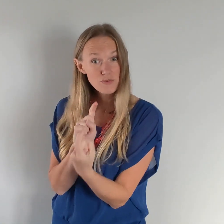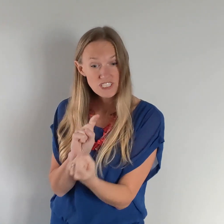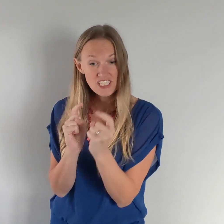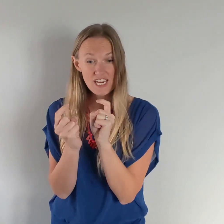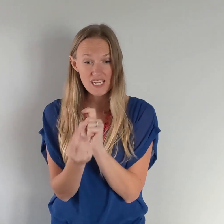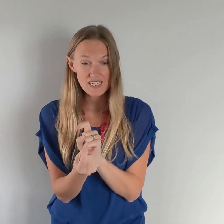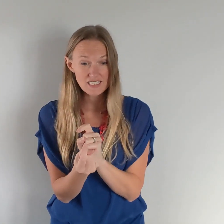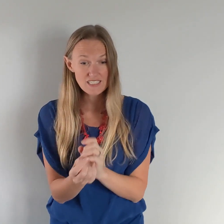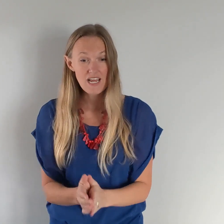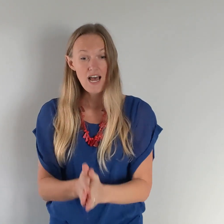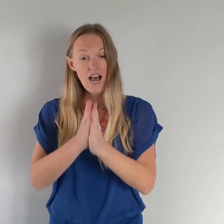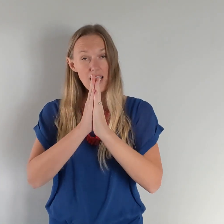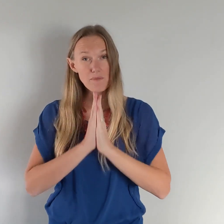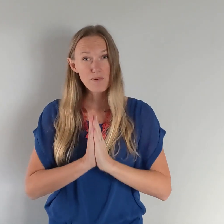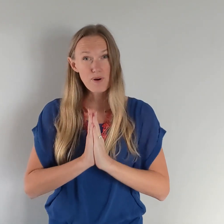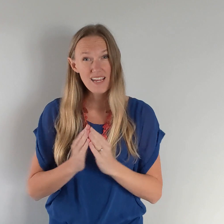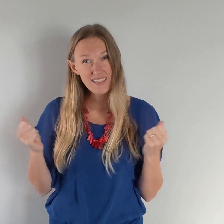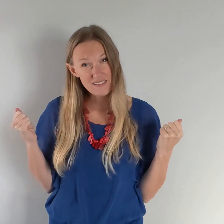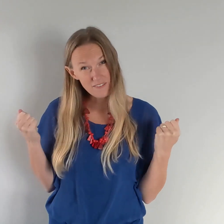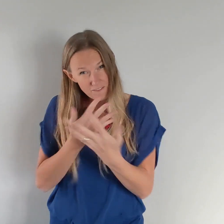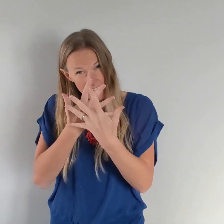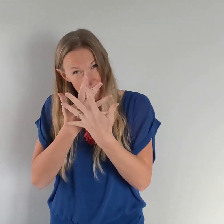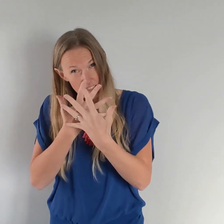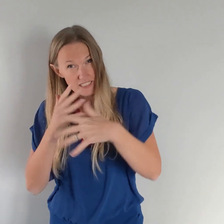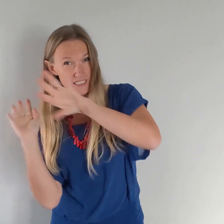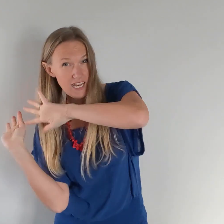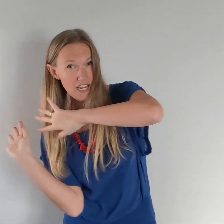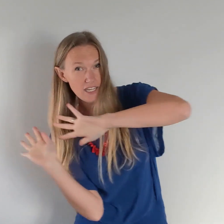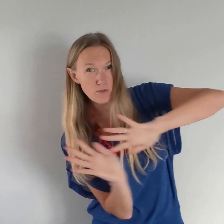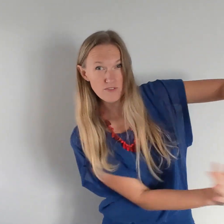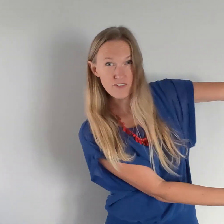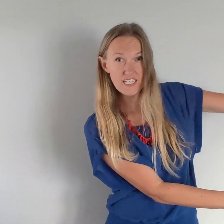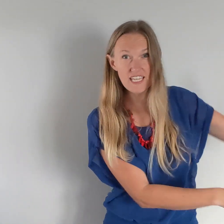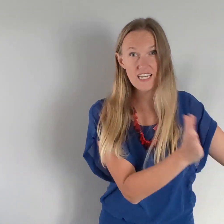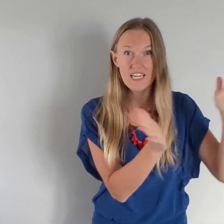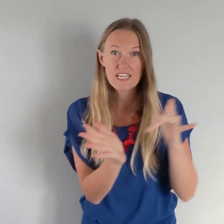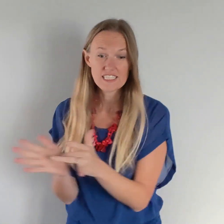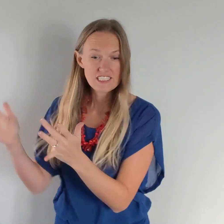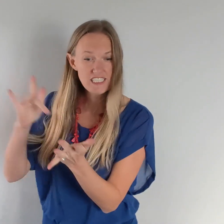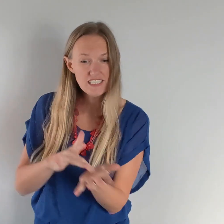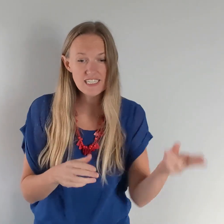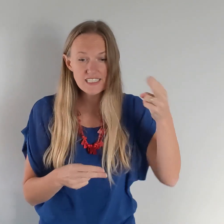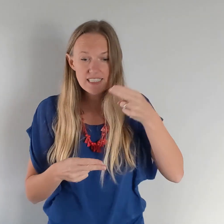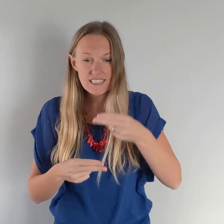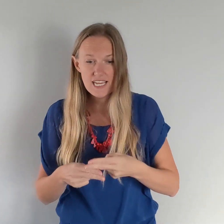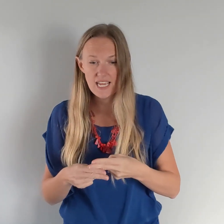would change. I pray that the fear inside would flee in Jesus'